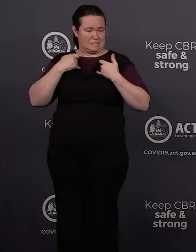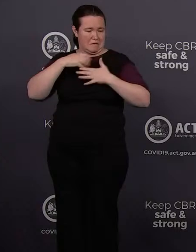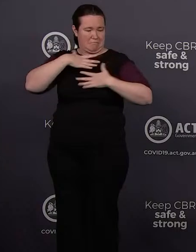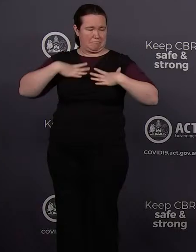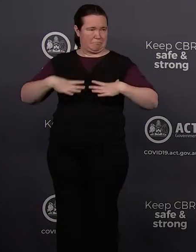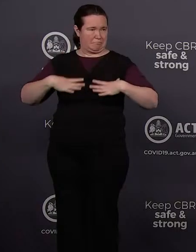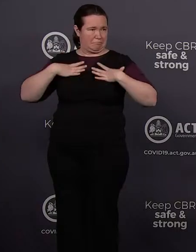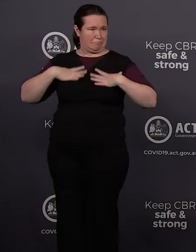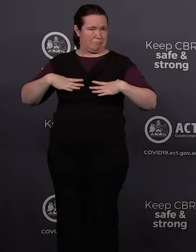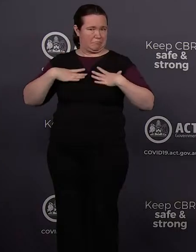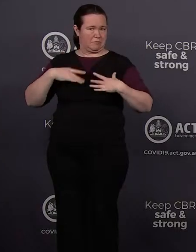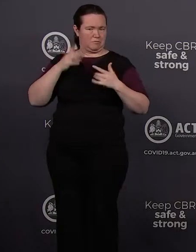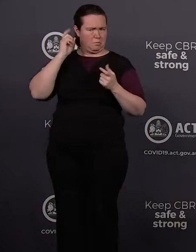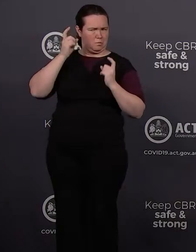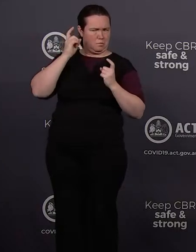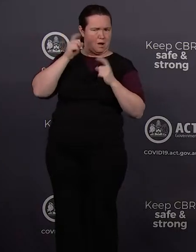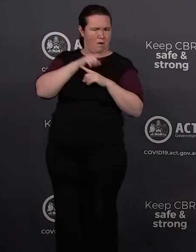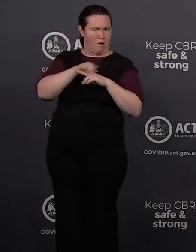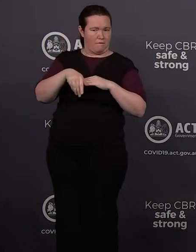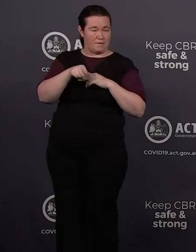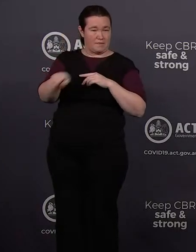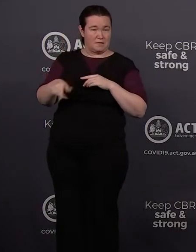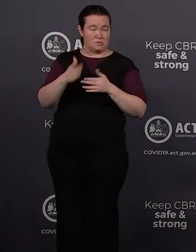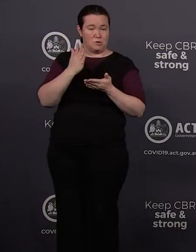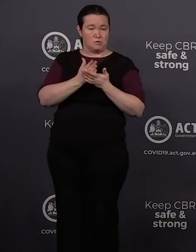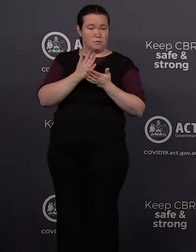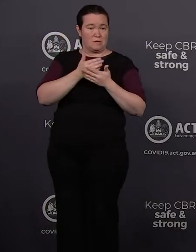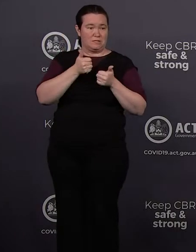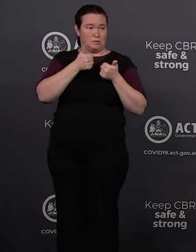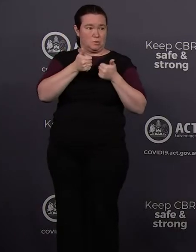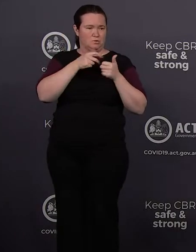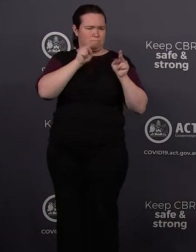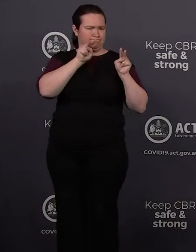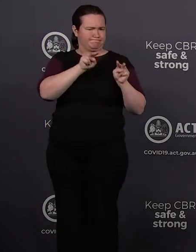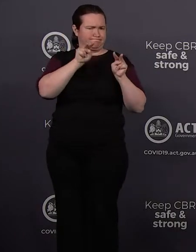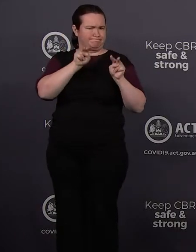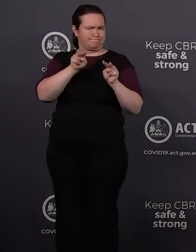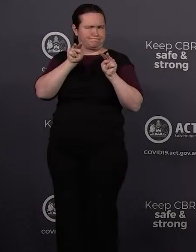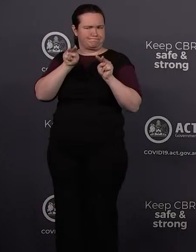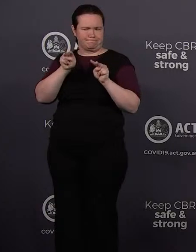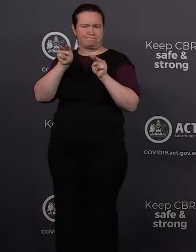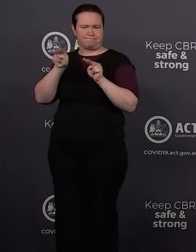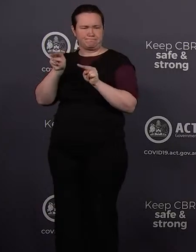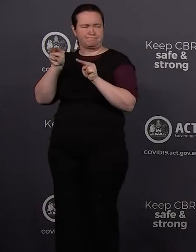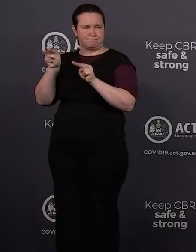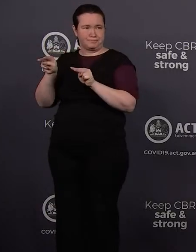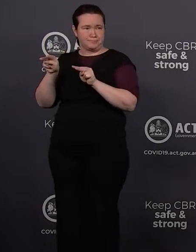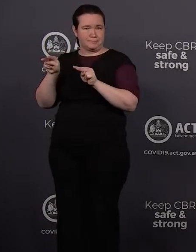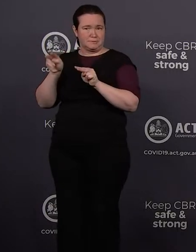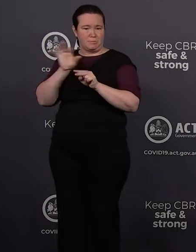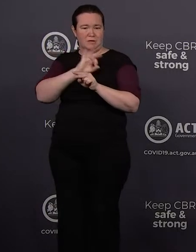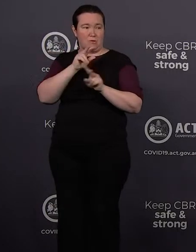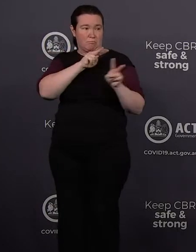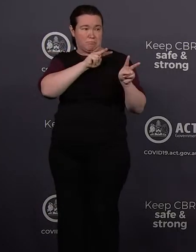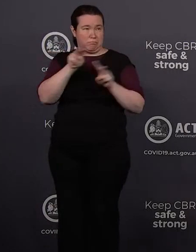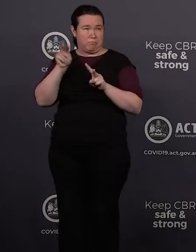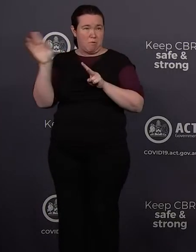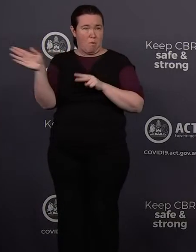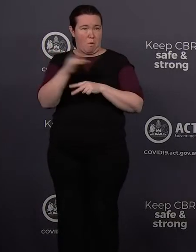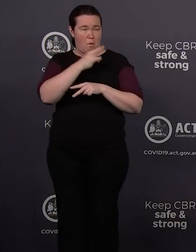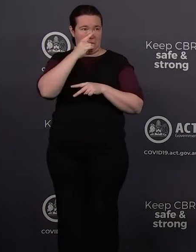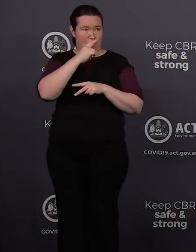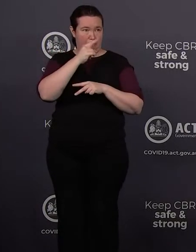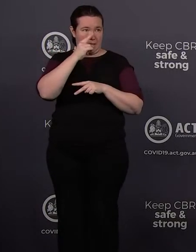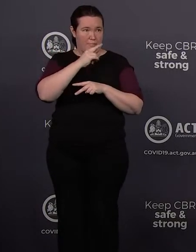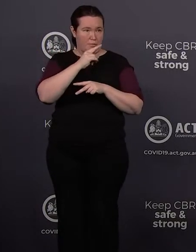concerned. This has been a really useful surveillance exercise. We're not currently surveilling all people in hospital at